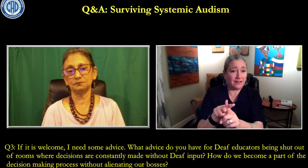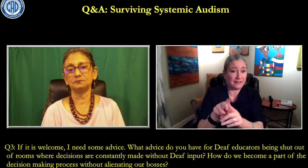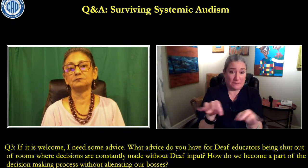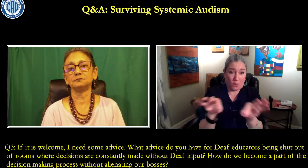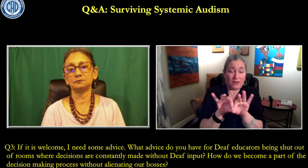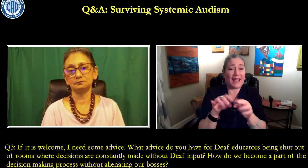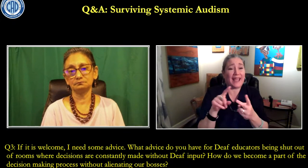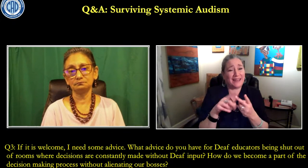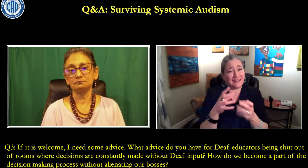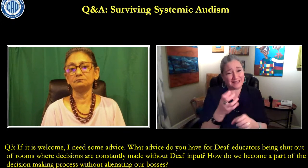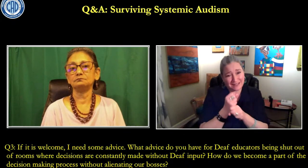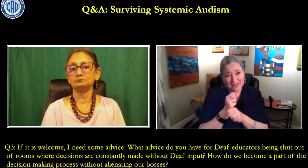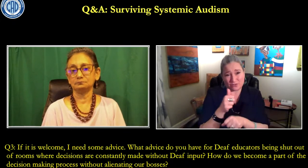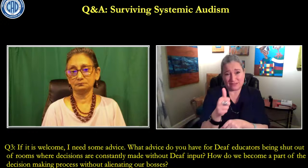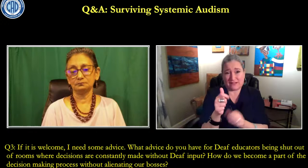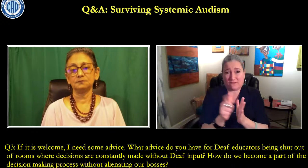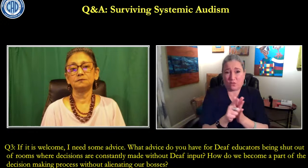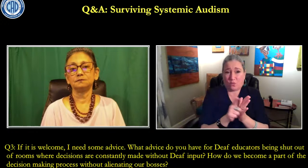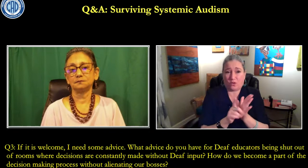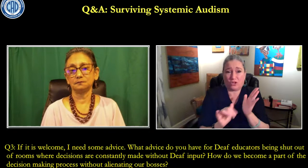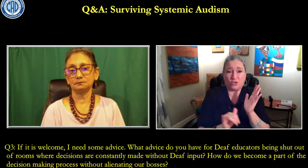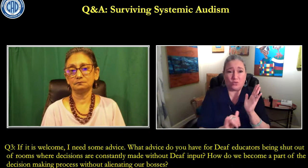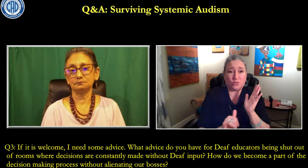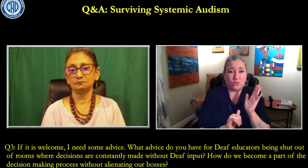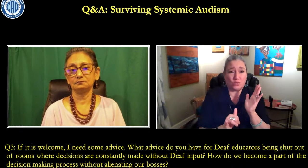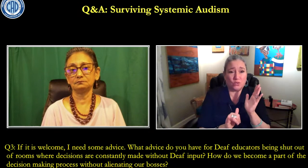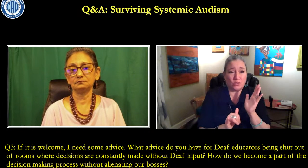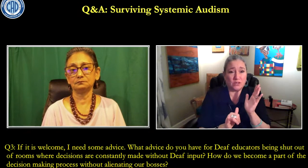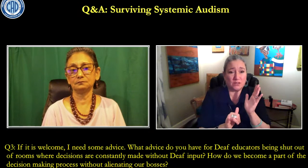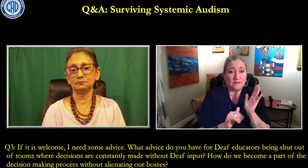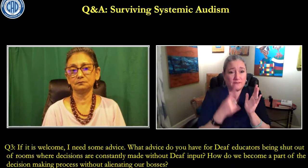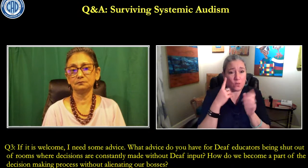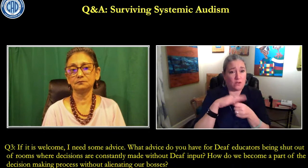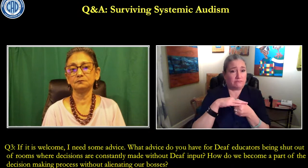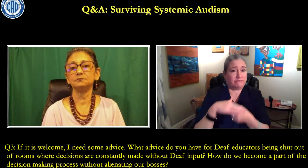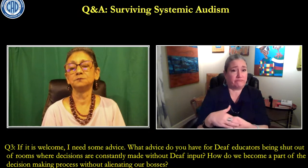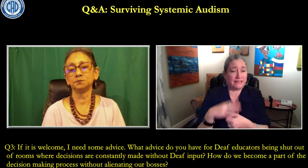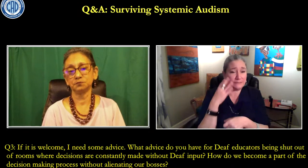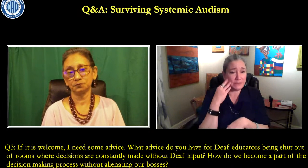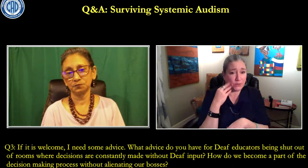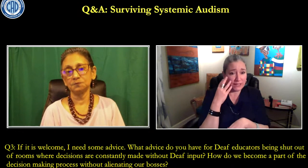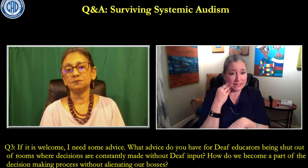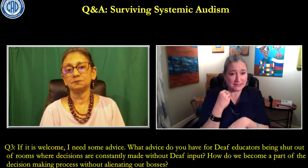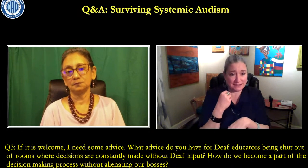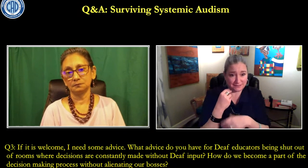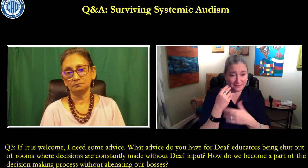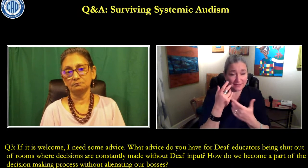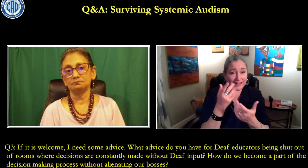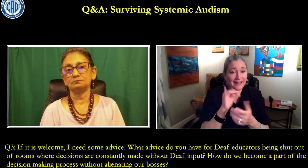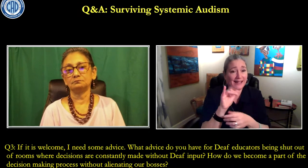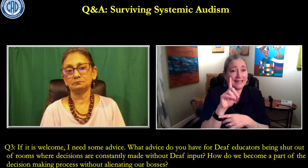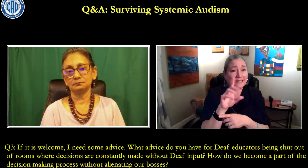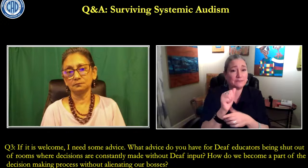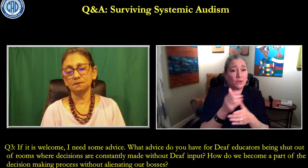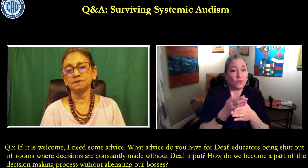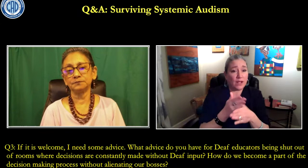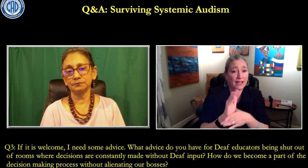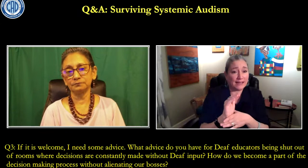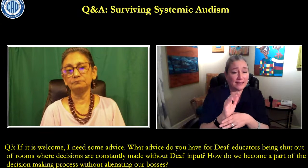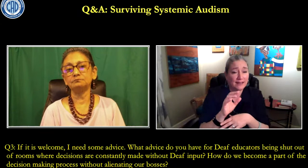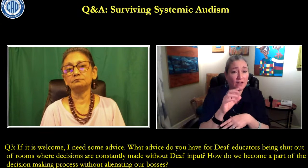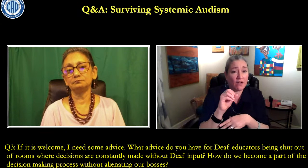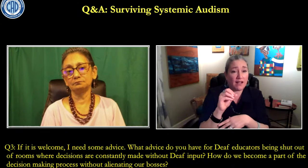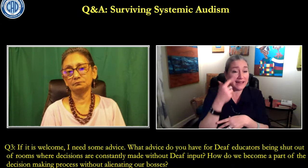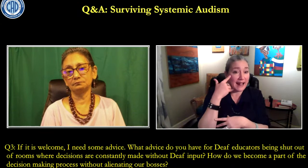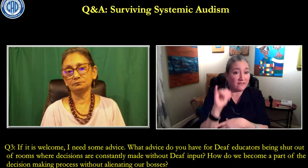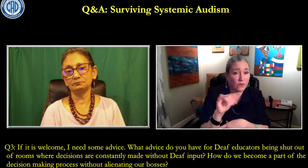but you can file complaints and grievances for discrimination. I would consider getting yourself a lawyer as well,